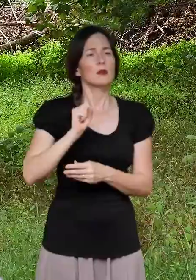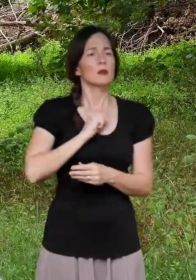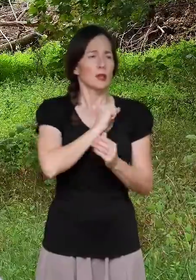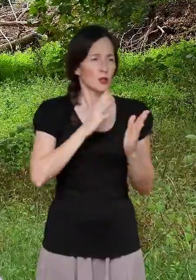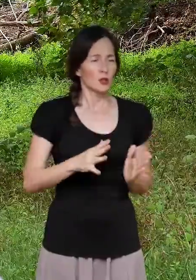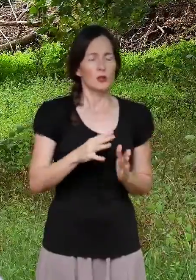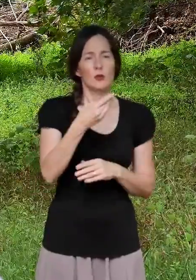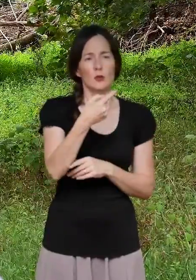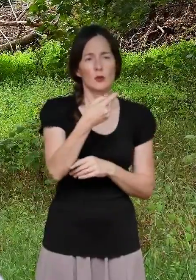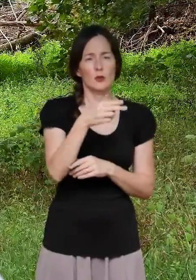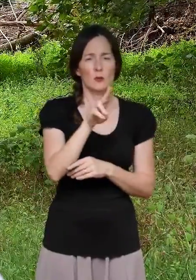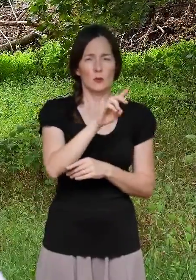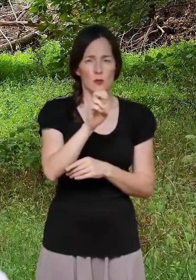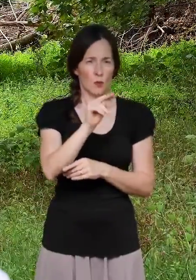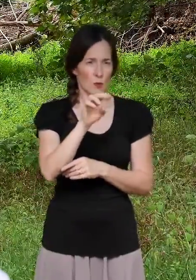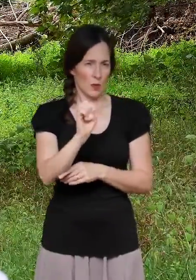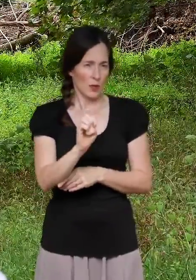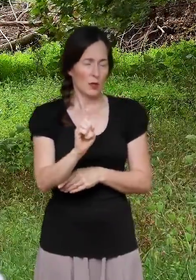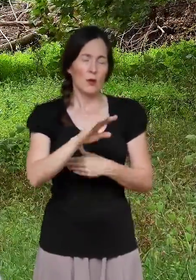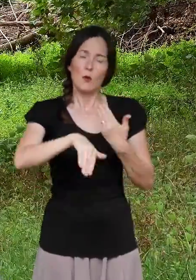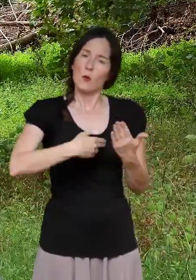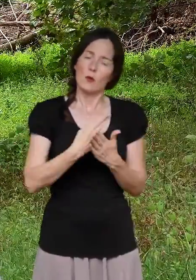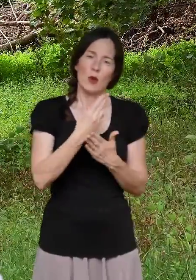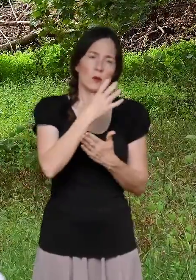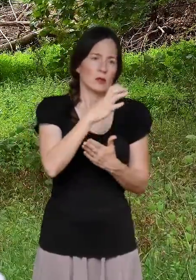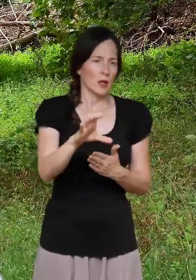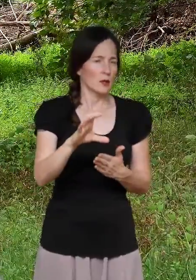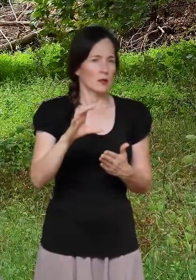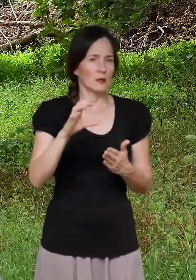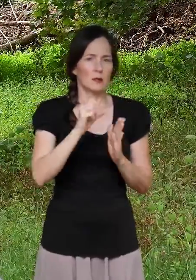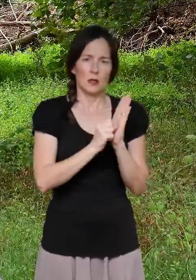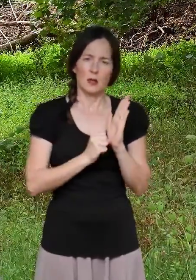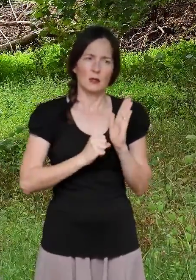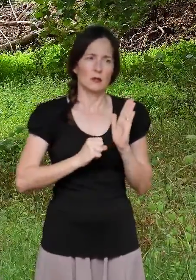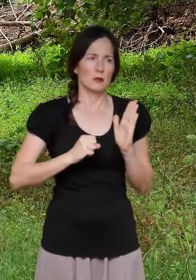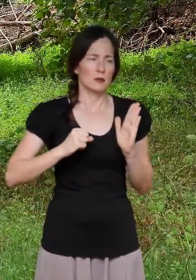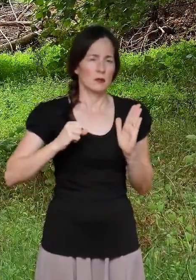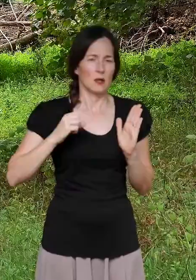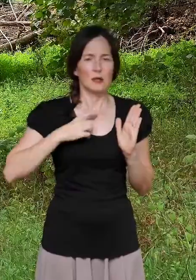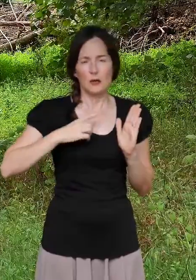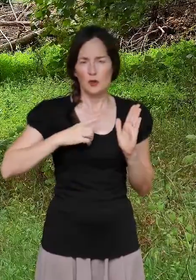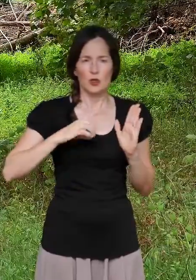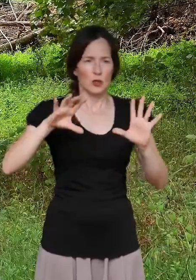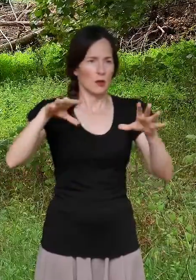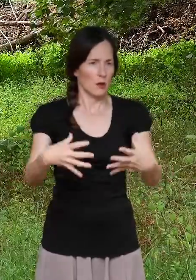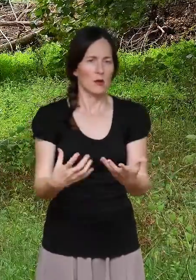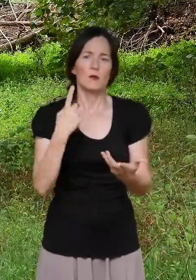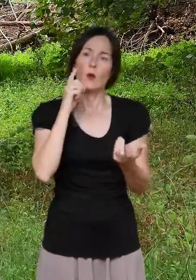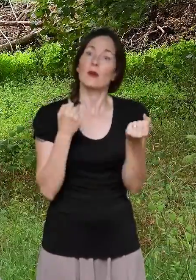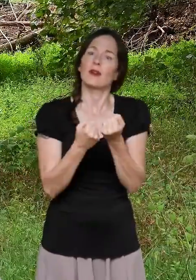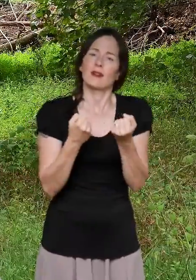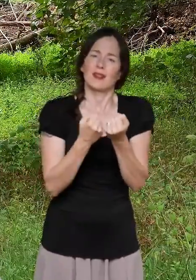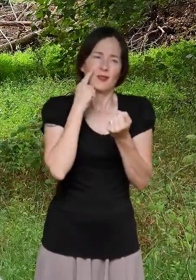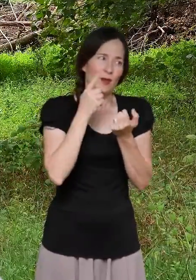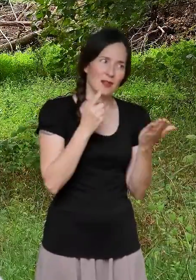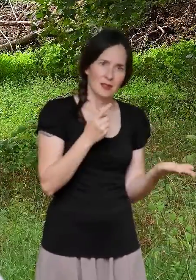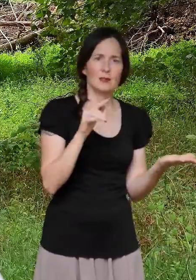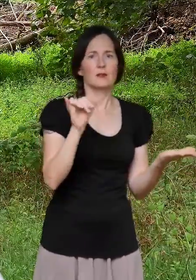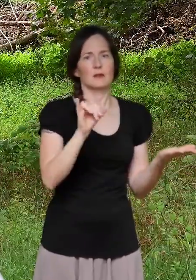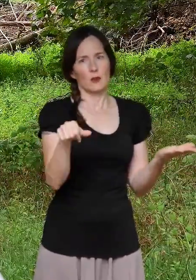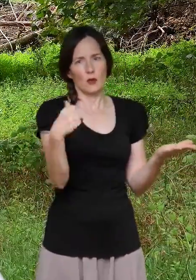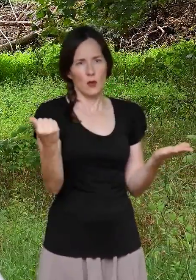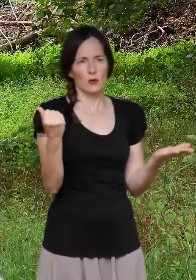Tim Smith for working with us to use this land for this important flood mitigation project. I'd also like